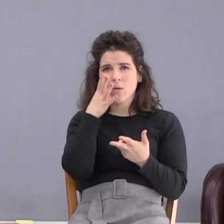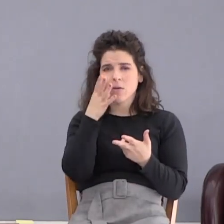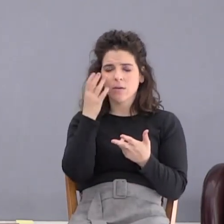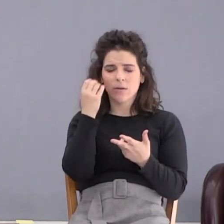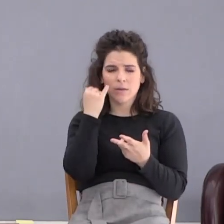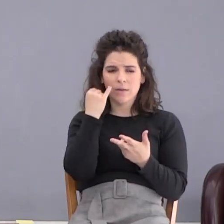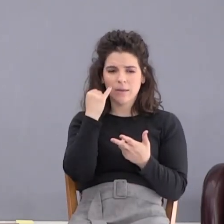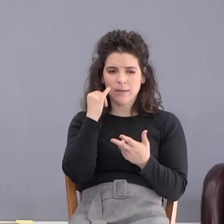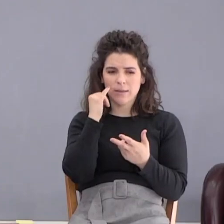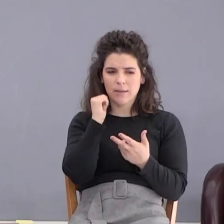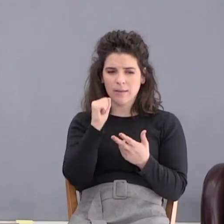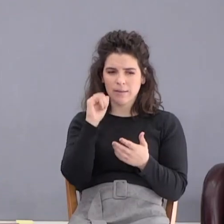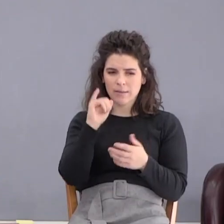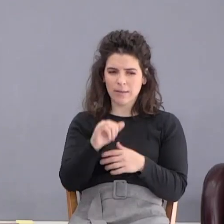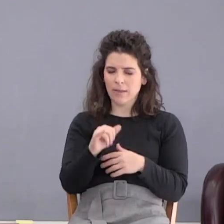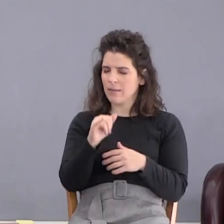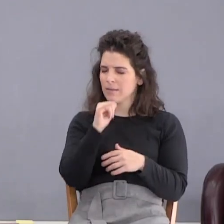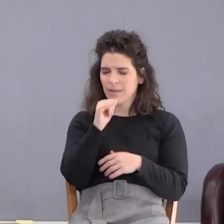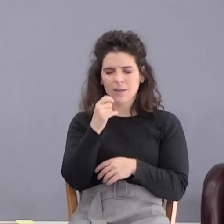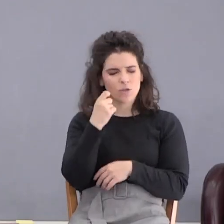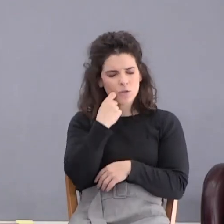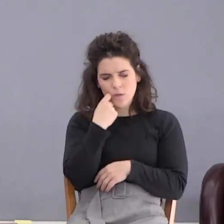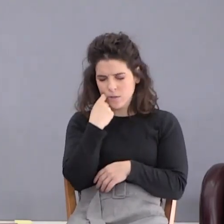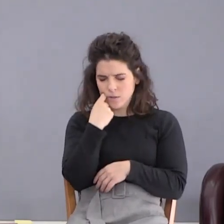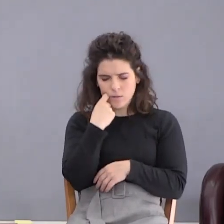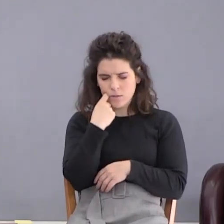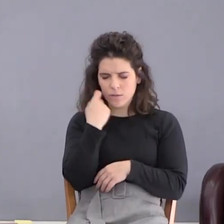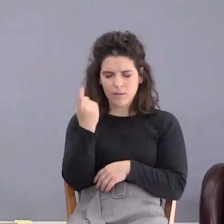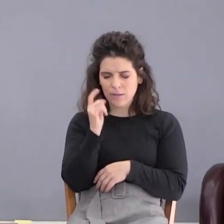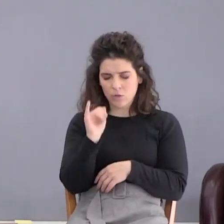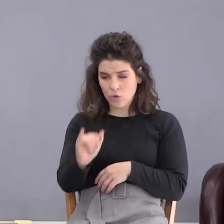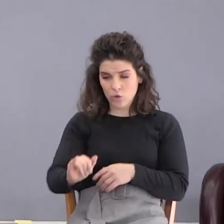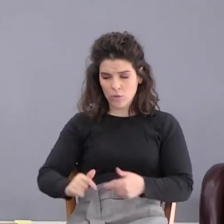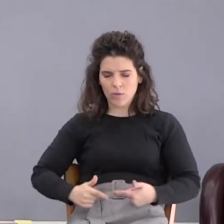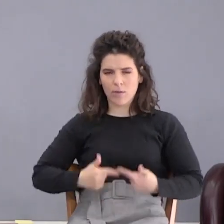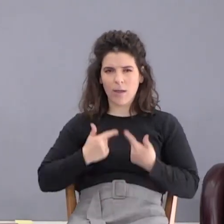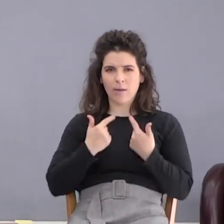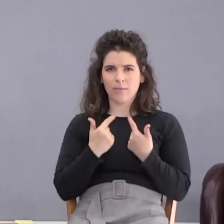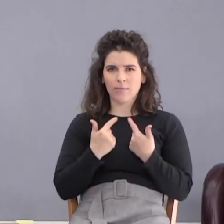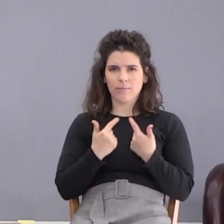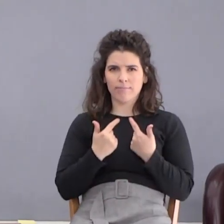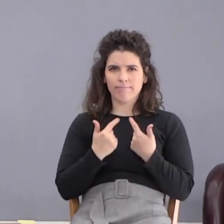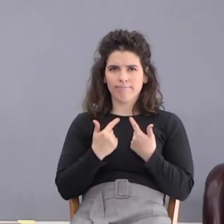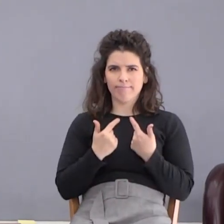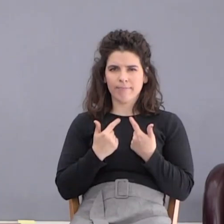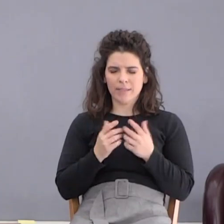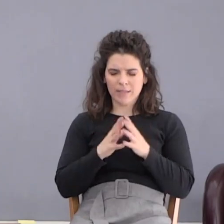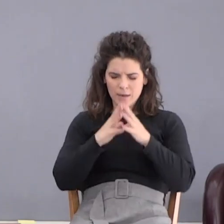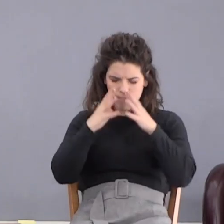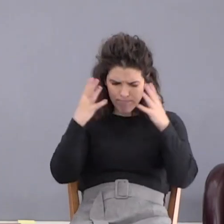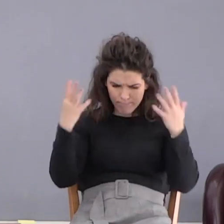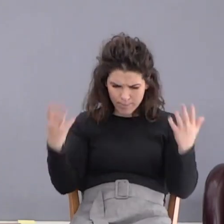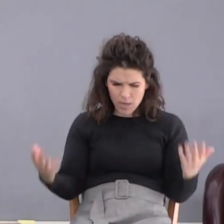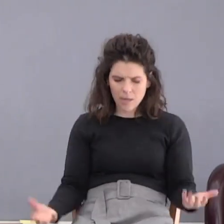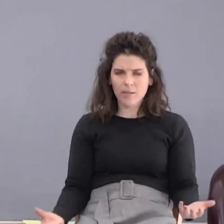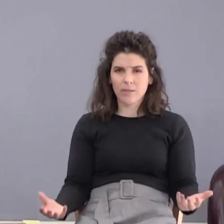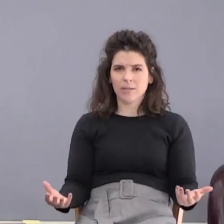that it isn't just eternal life, it's an